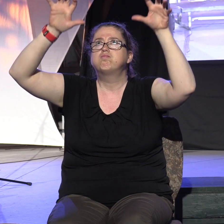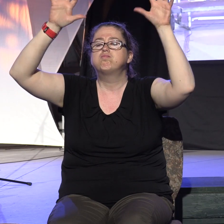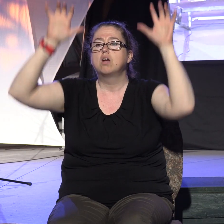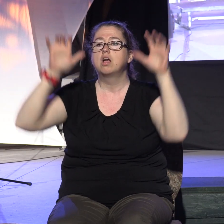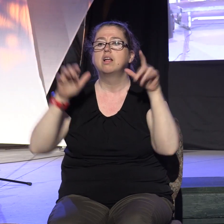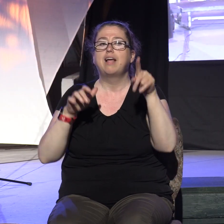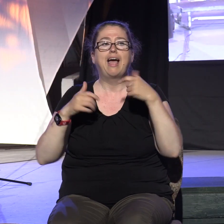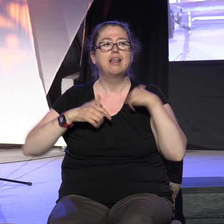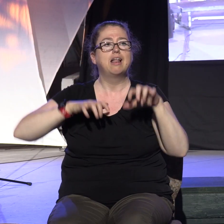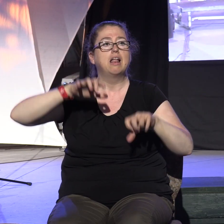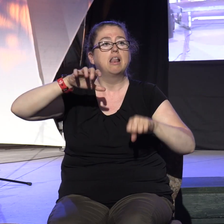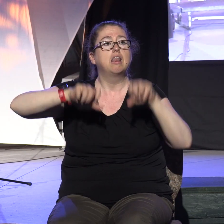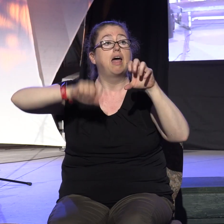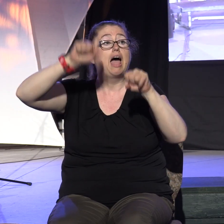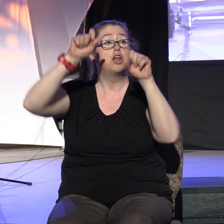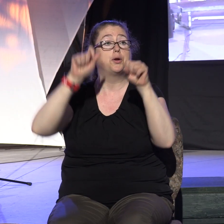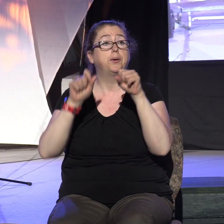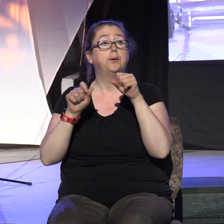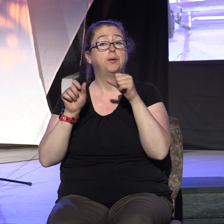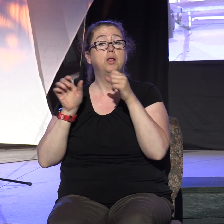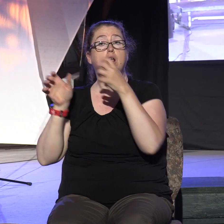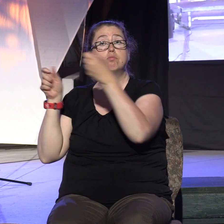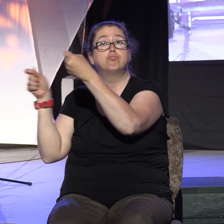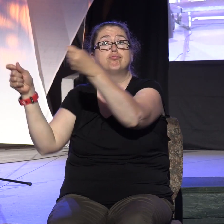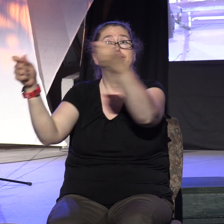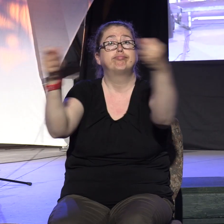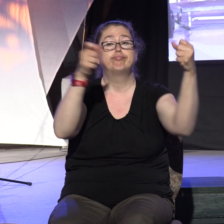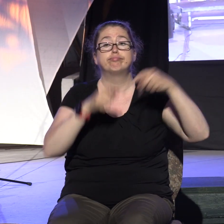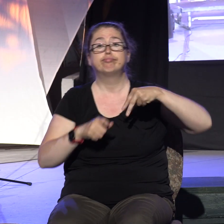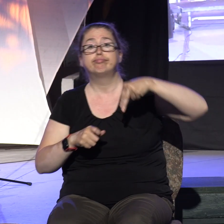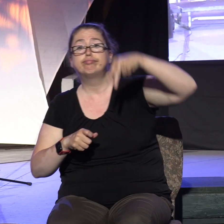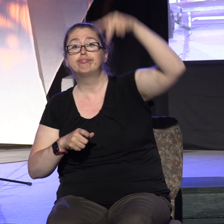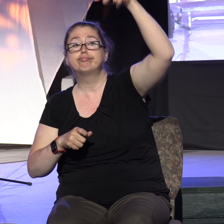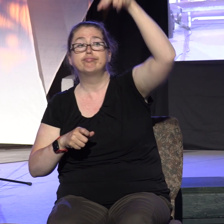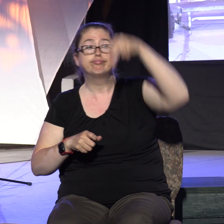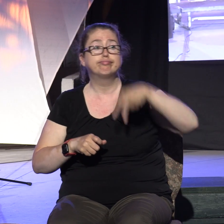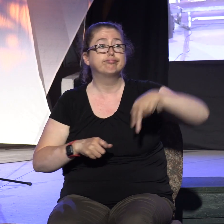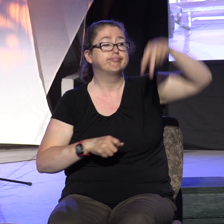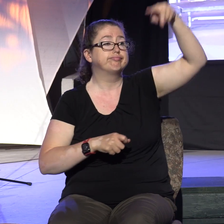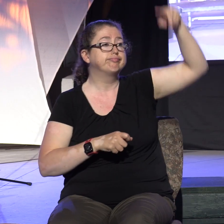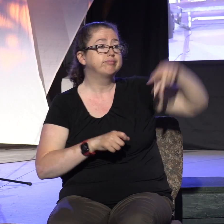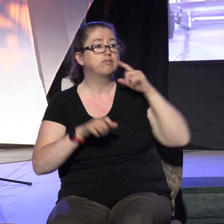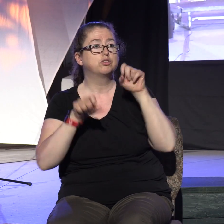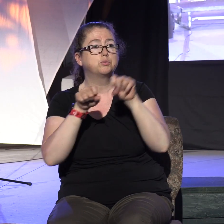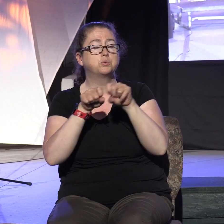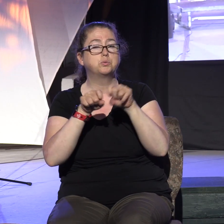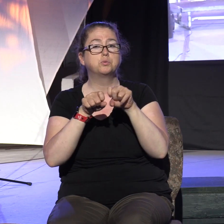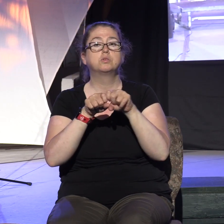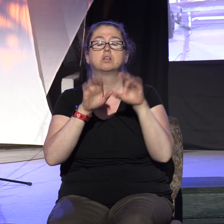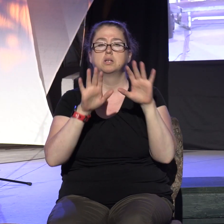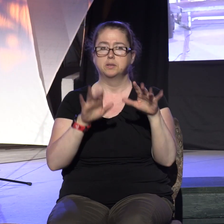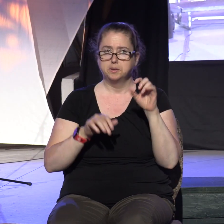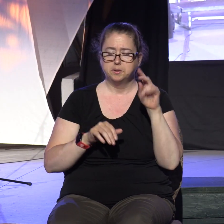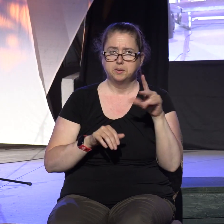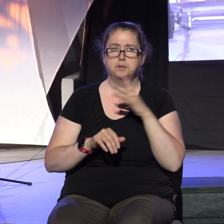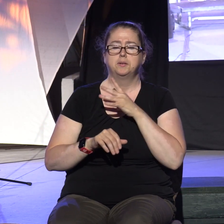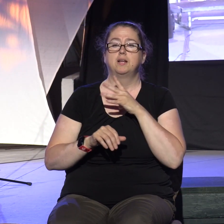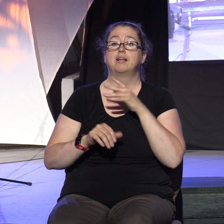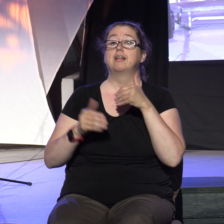room. He said there's over $10 million of fur coats in this room.